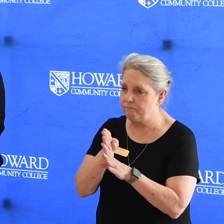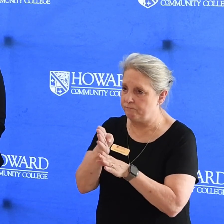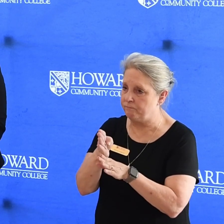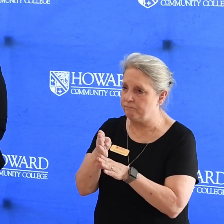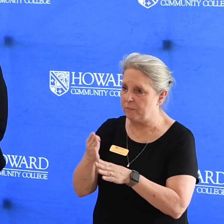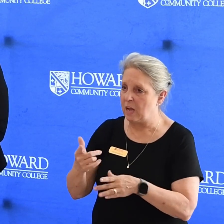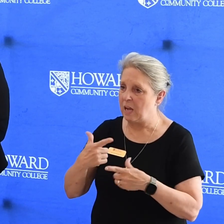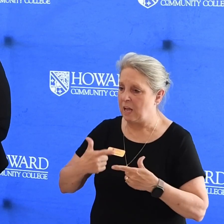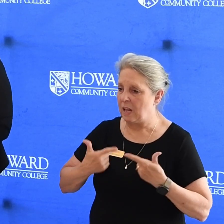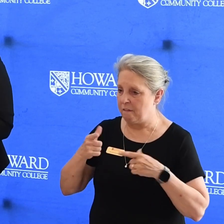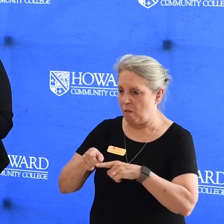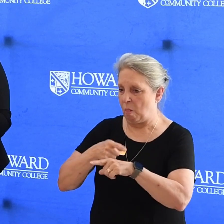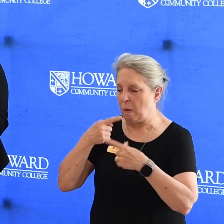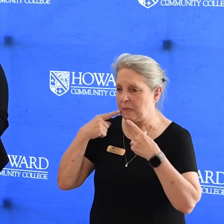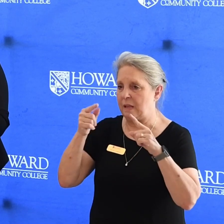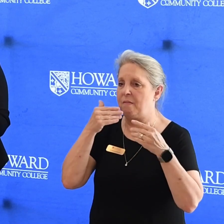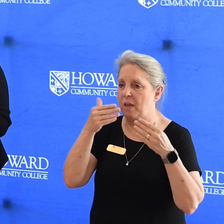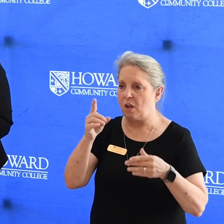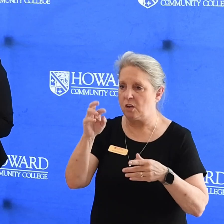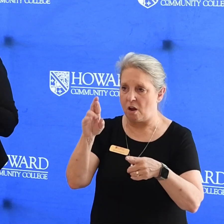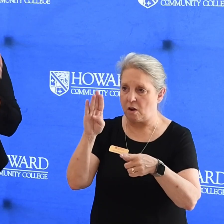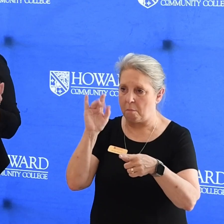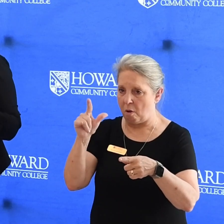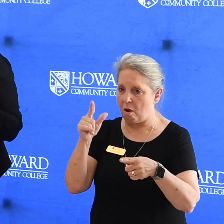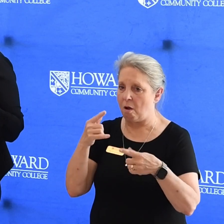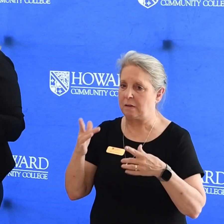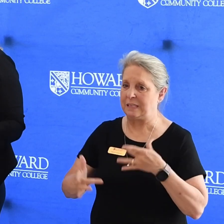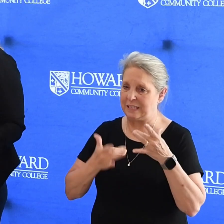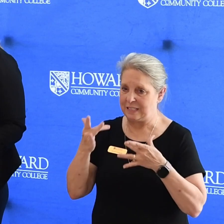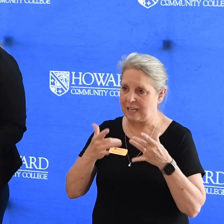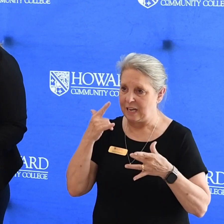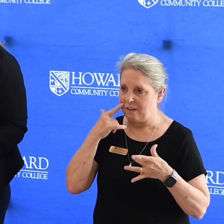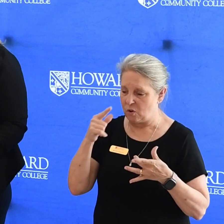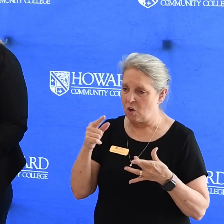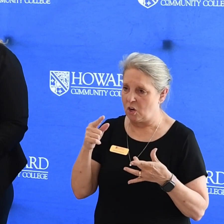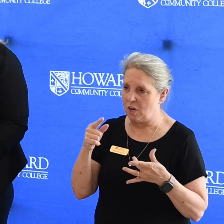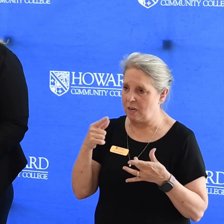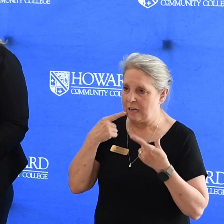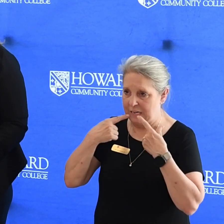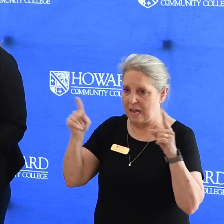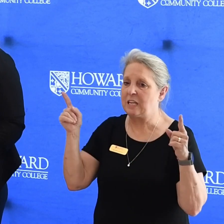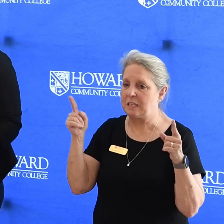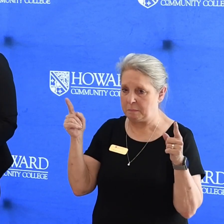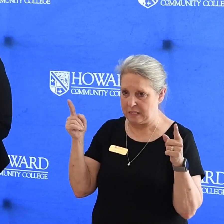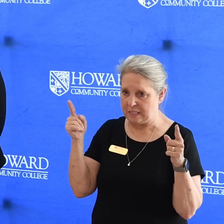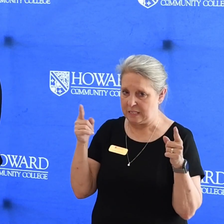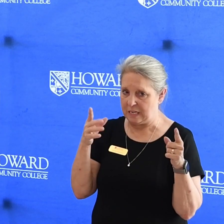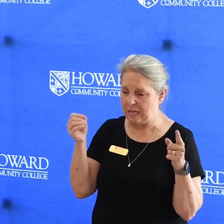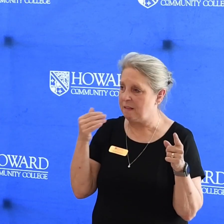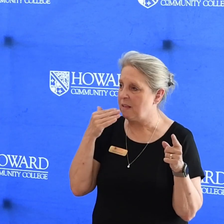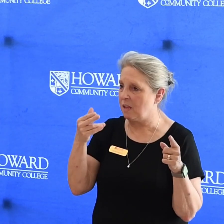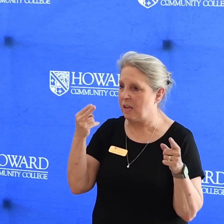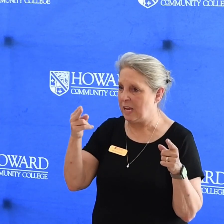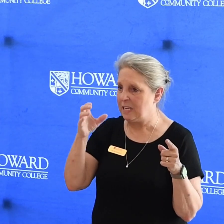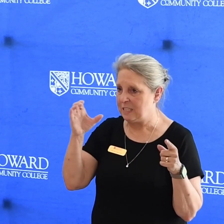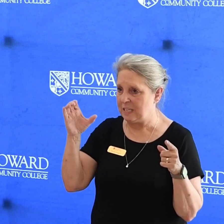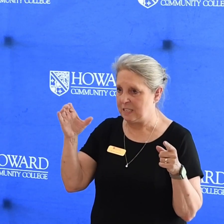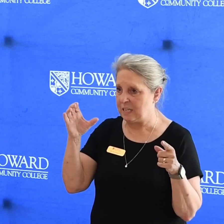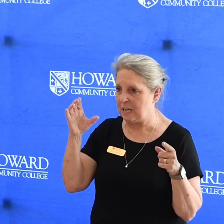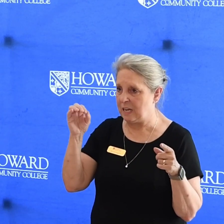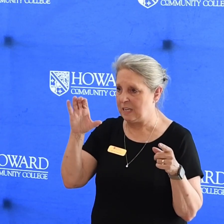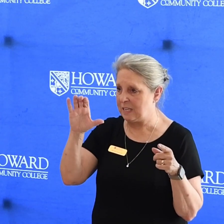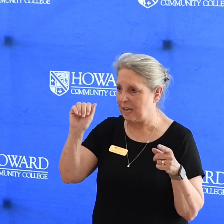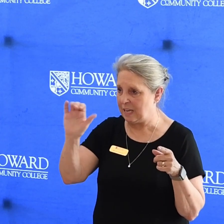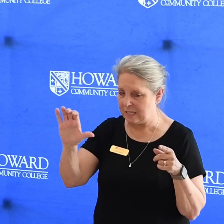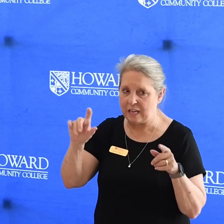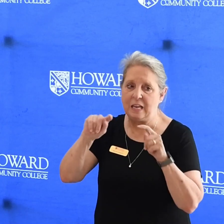lifelong success. So thank you, Dr. Baugh. We're very excited for these announcements. And thank you to HCC and the